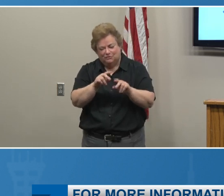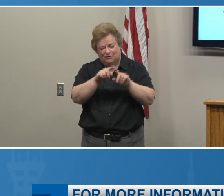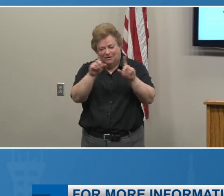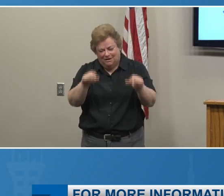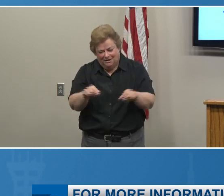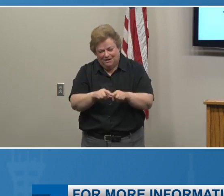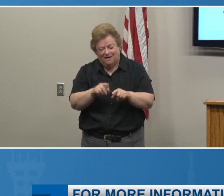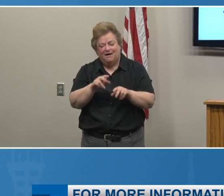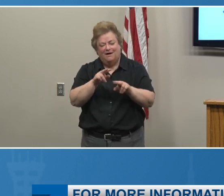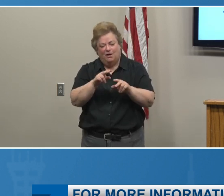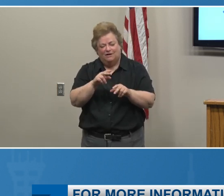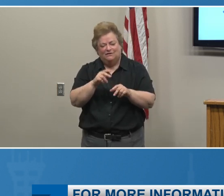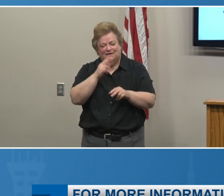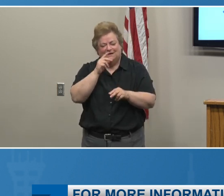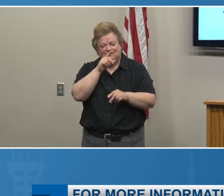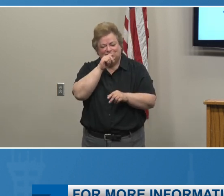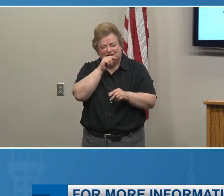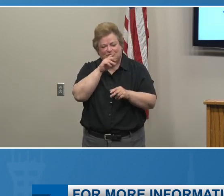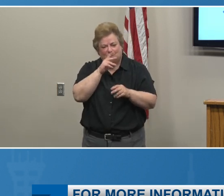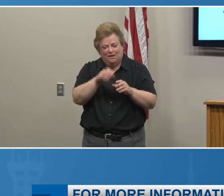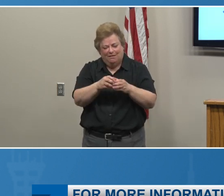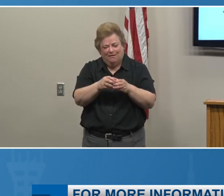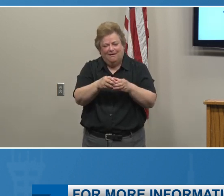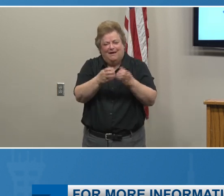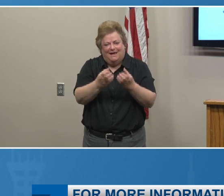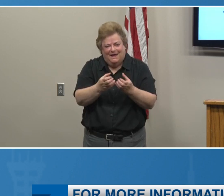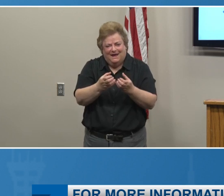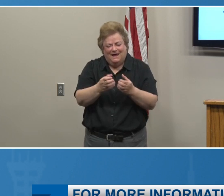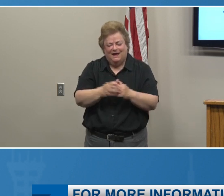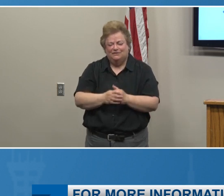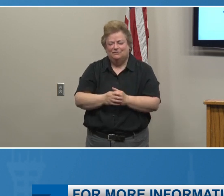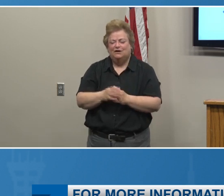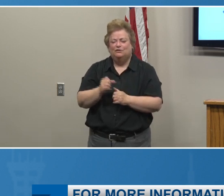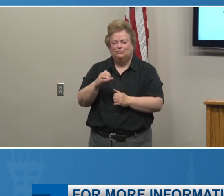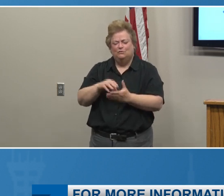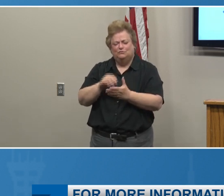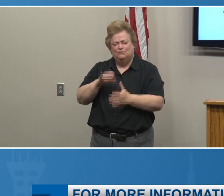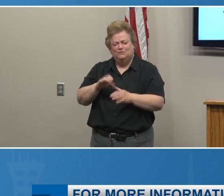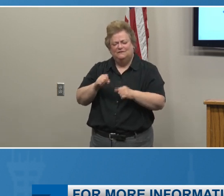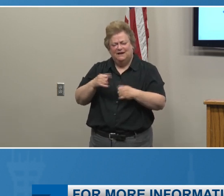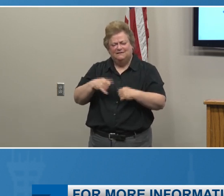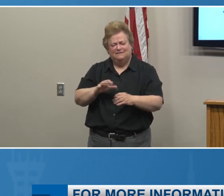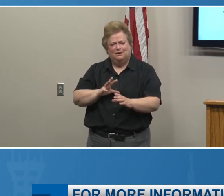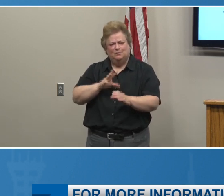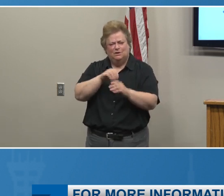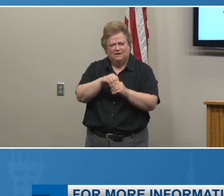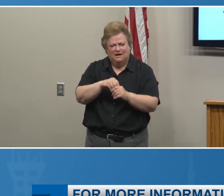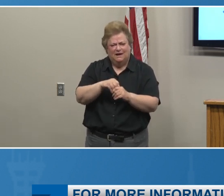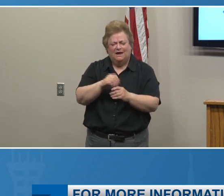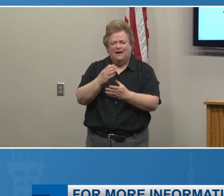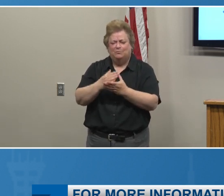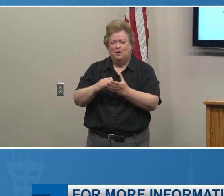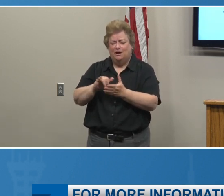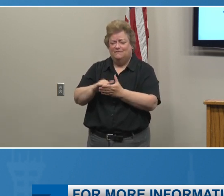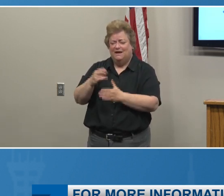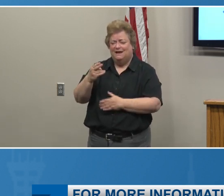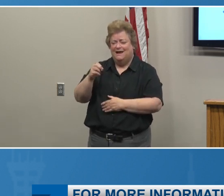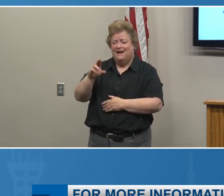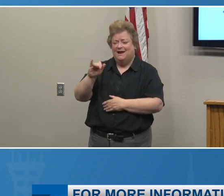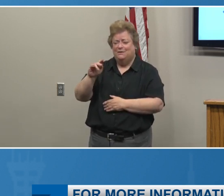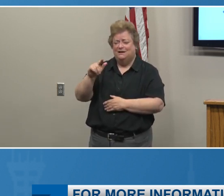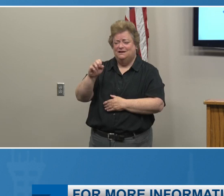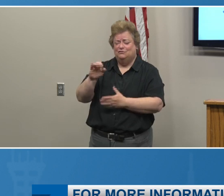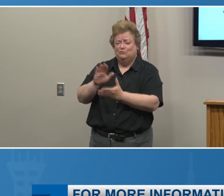department is also working on remote learning opportunities for students to participate in part of that heritage school experience